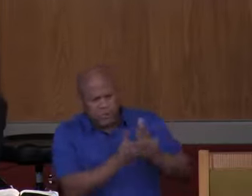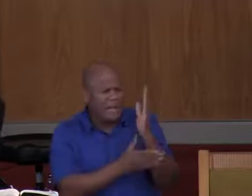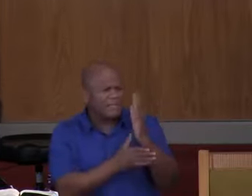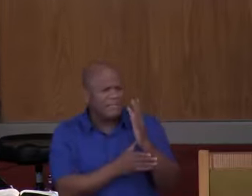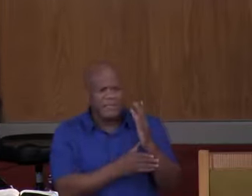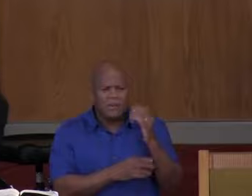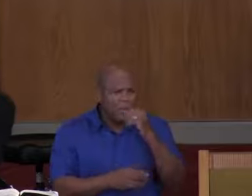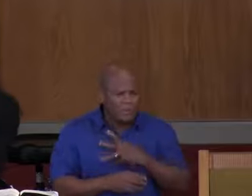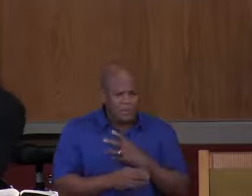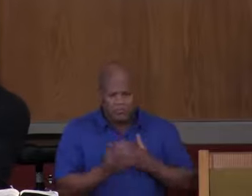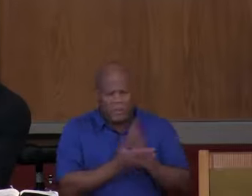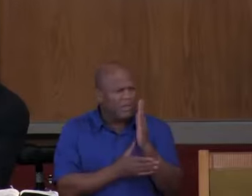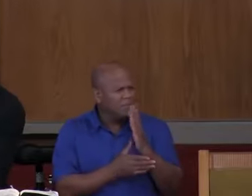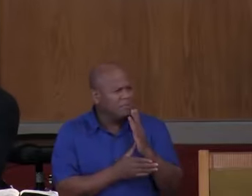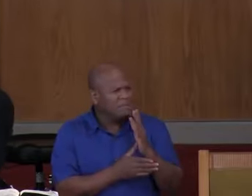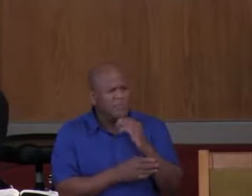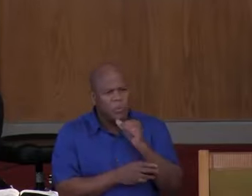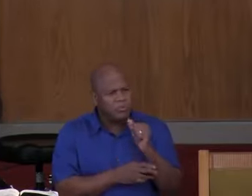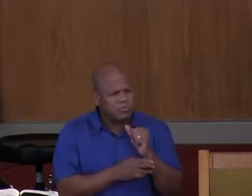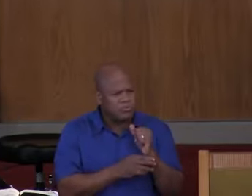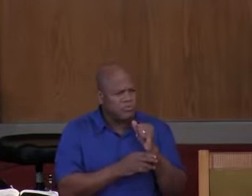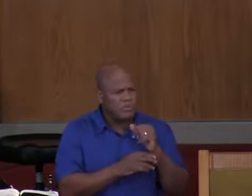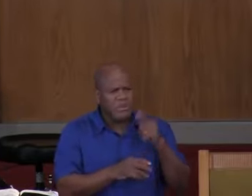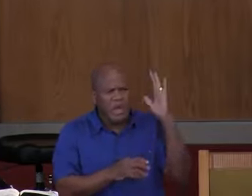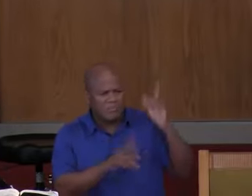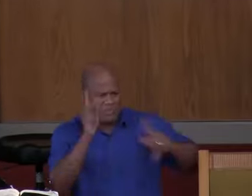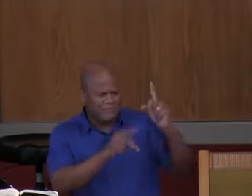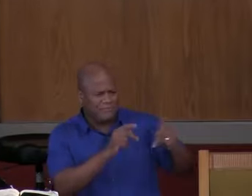and frontline. Don't you disrespect God's church.